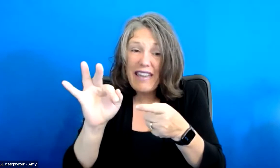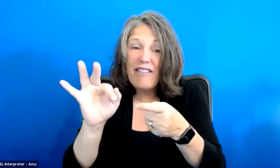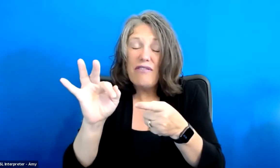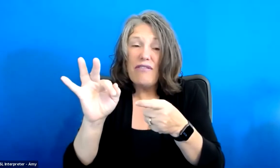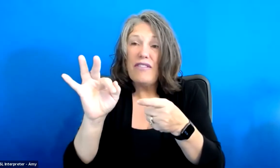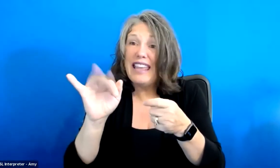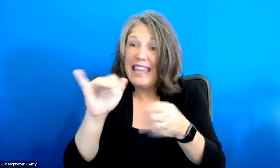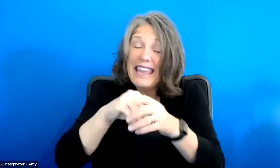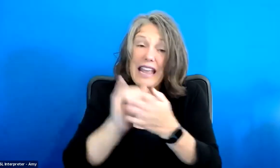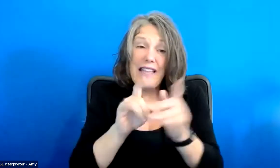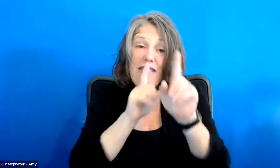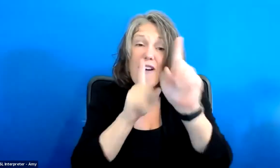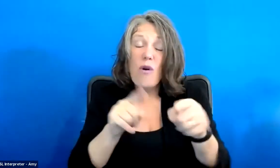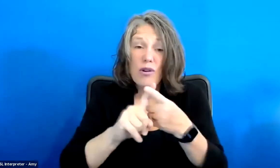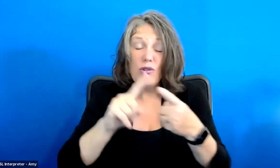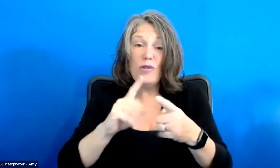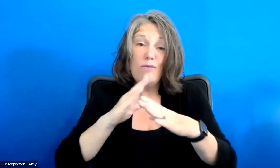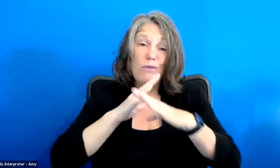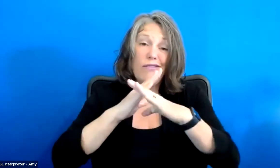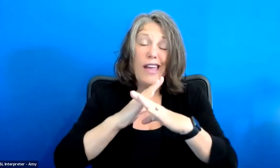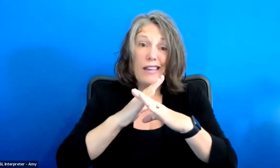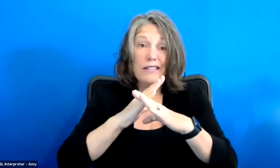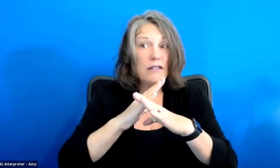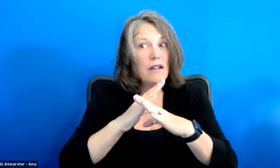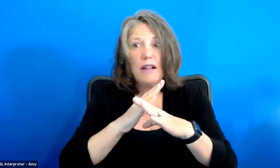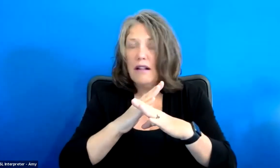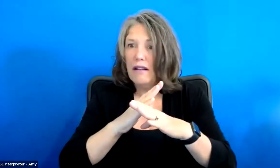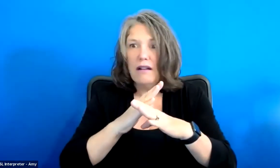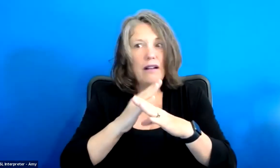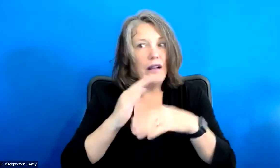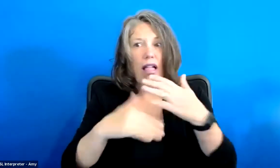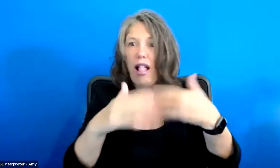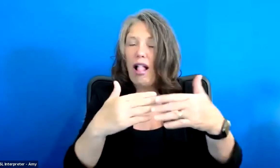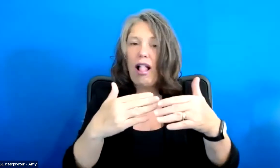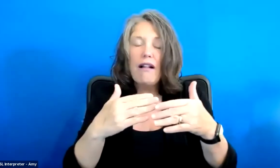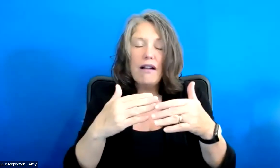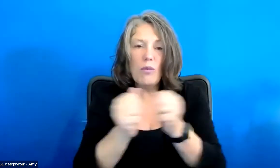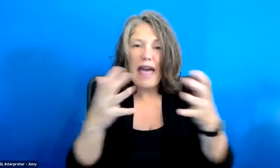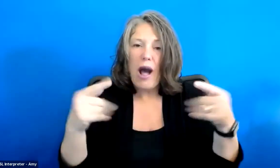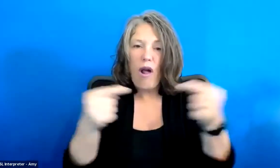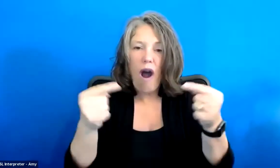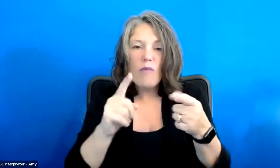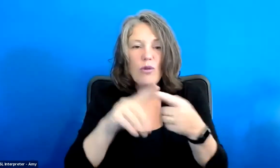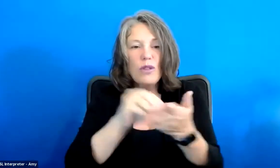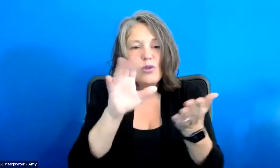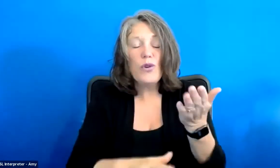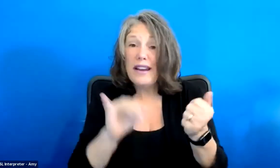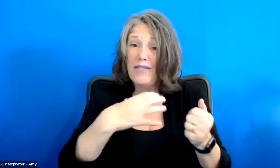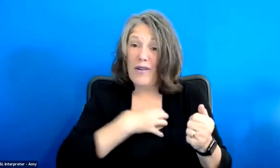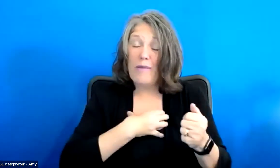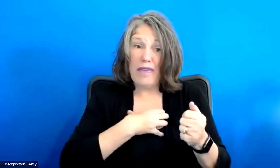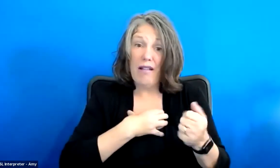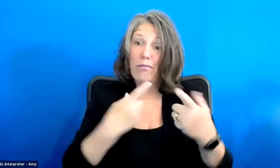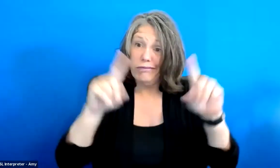Well, it's higher ed. Classes continue. Classes roll on. And so if I am not afforded the